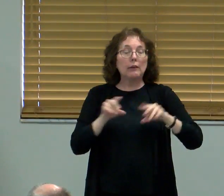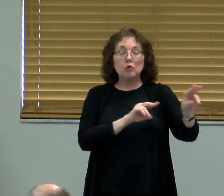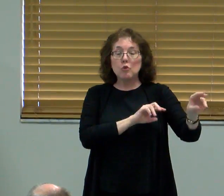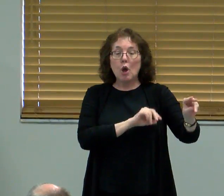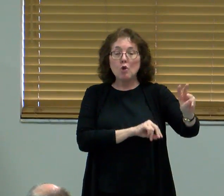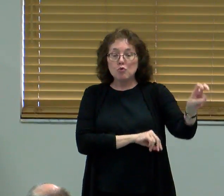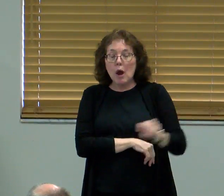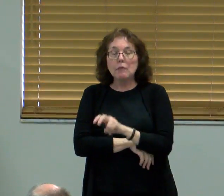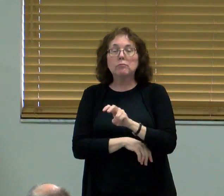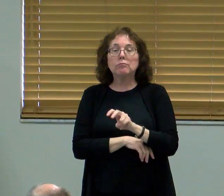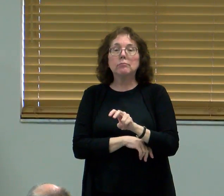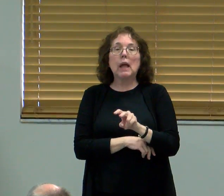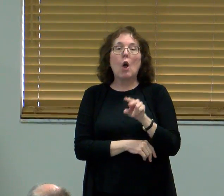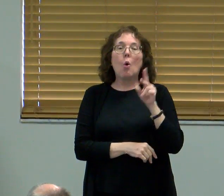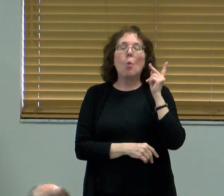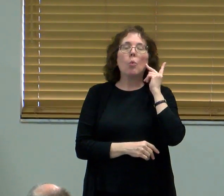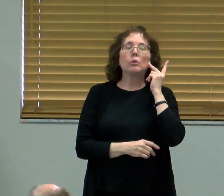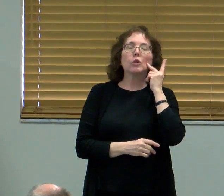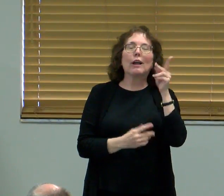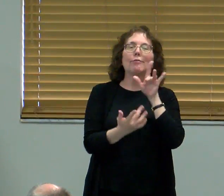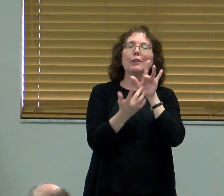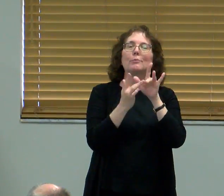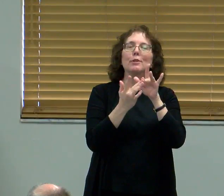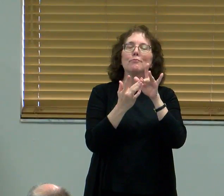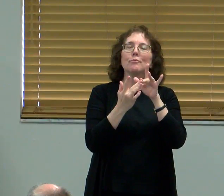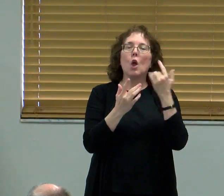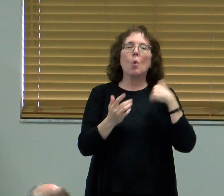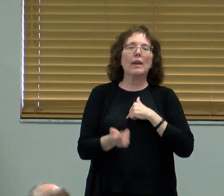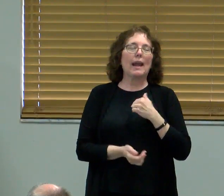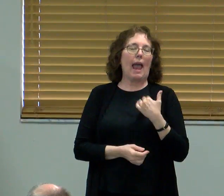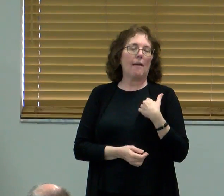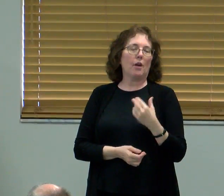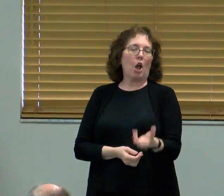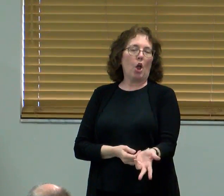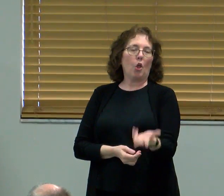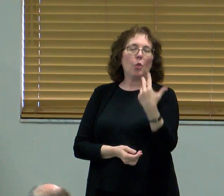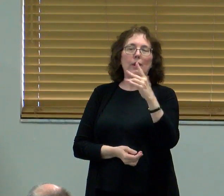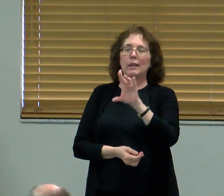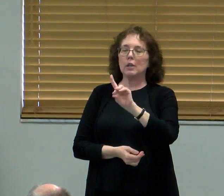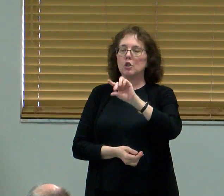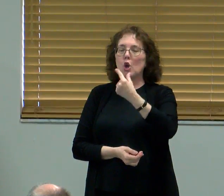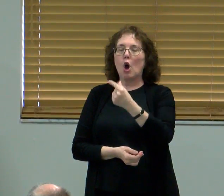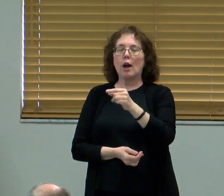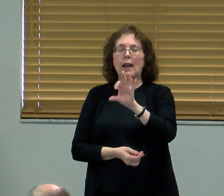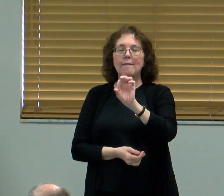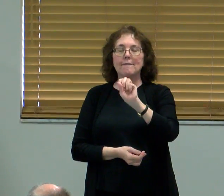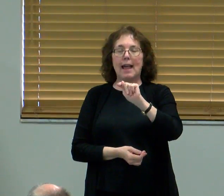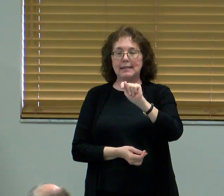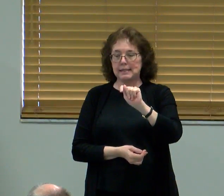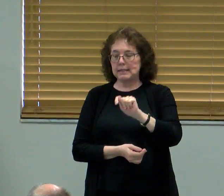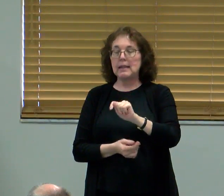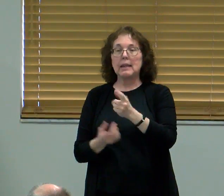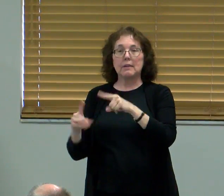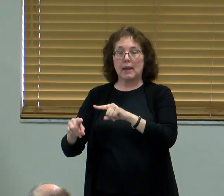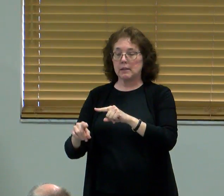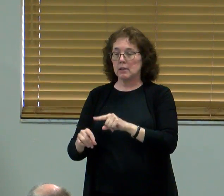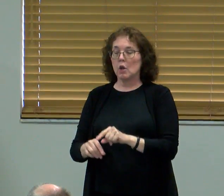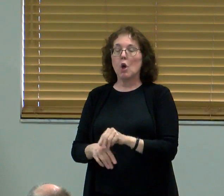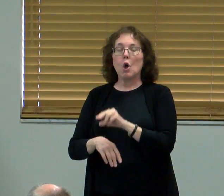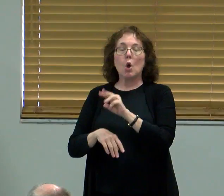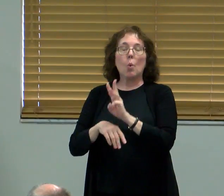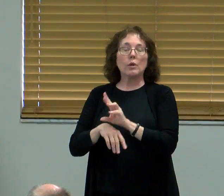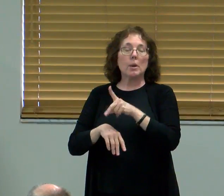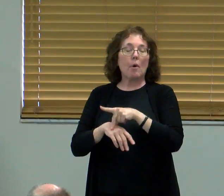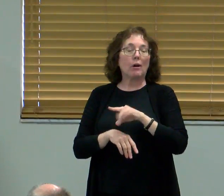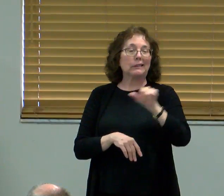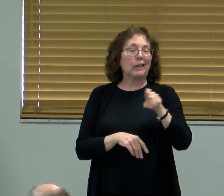these incredibly special days. We have 3 Dog Fest events that will be located within our region, including Winter Park,